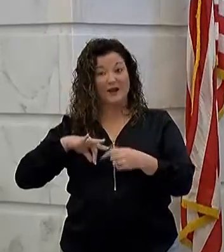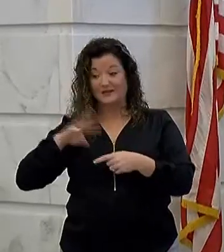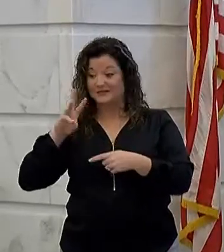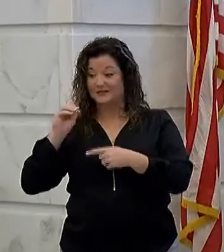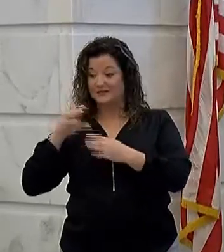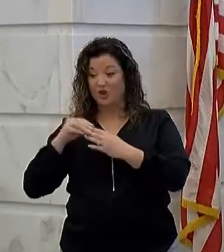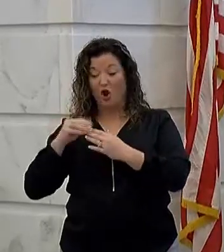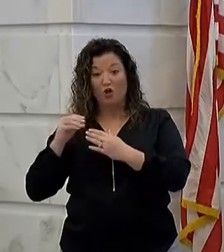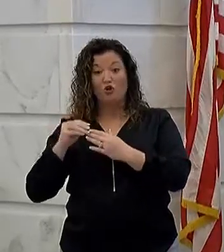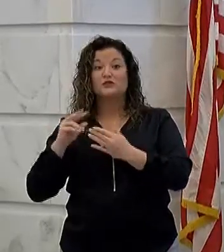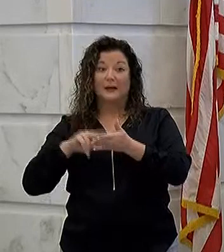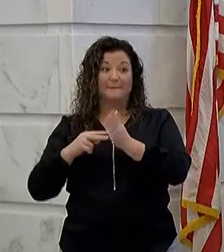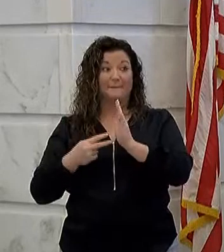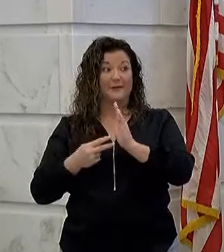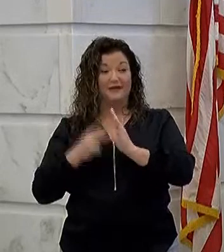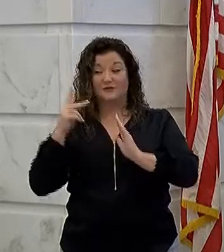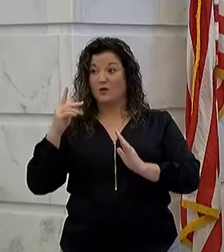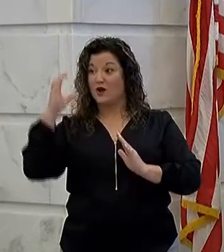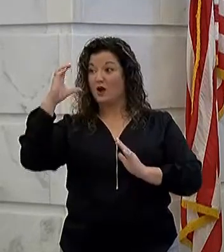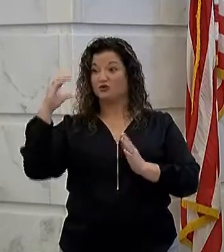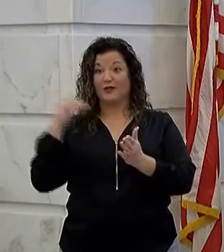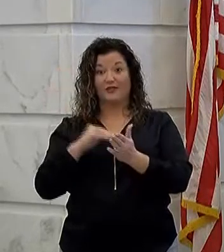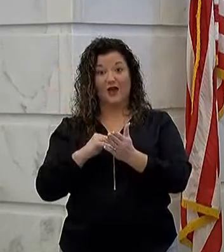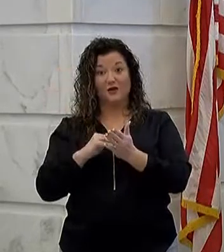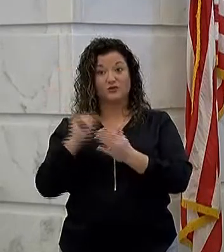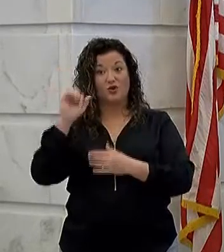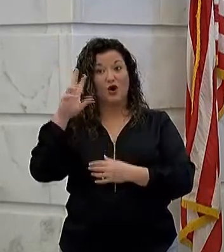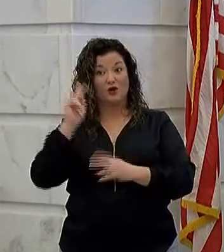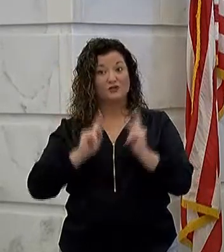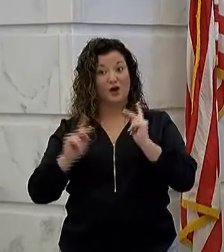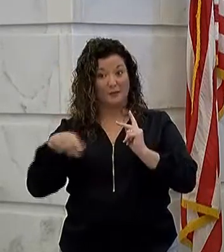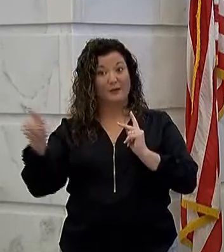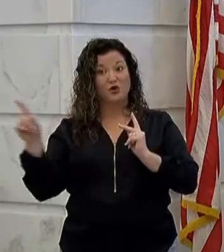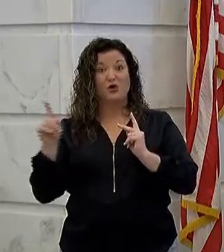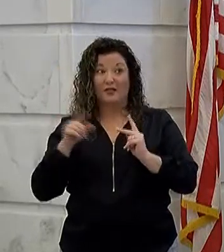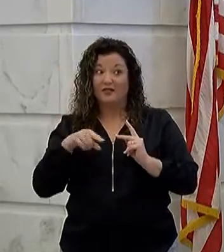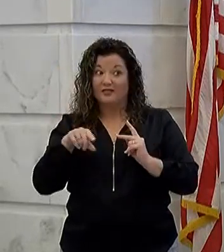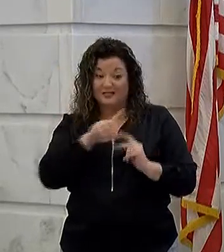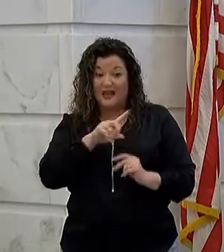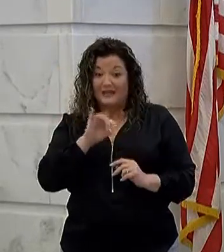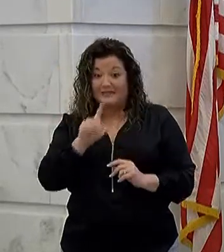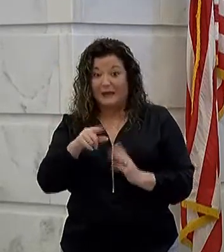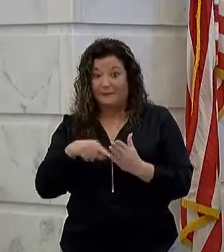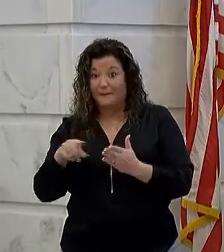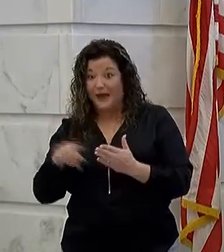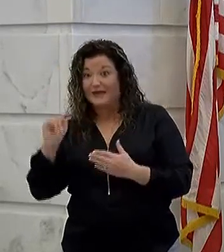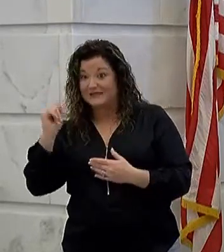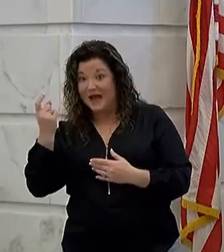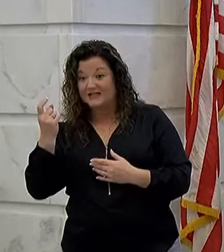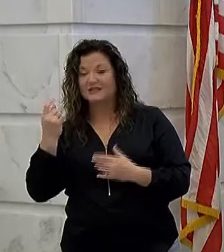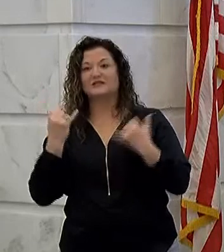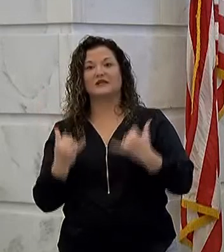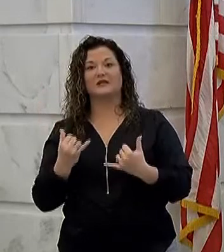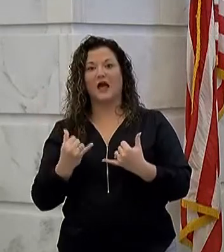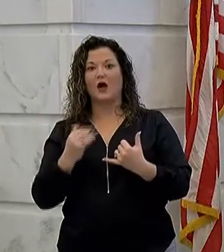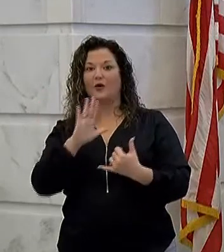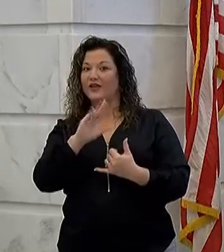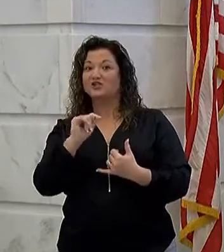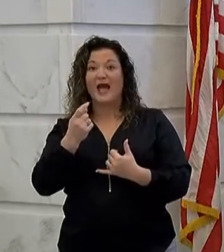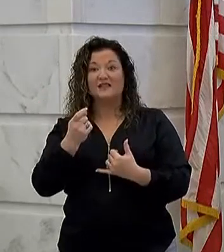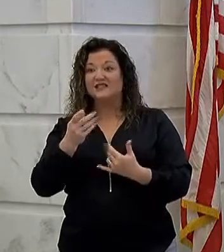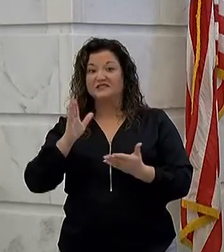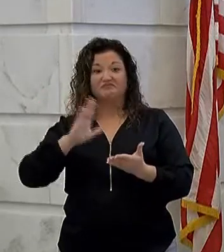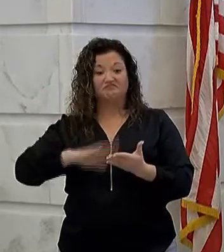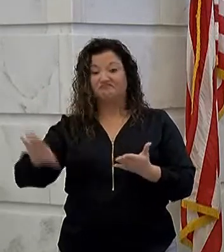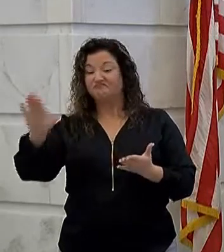that there's 100,000 Arkansans that was paying taxes that will have their taxes eliminated